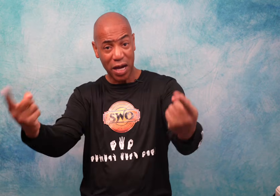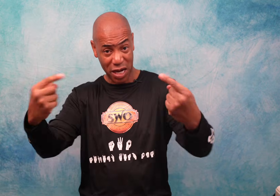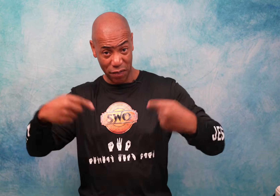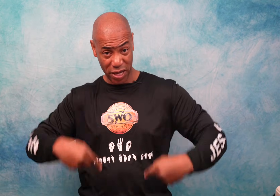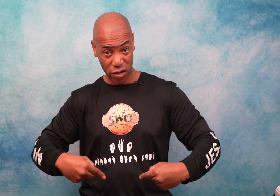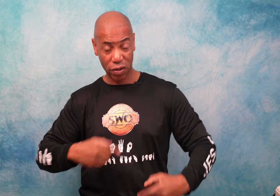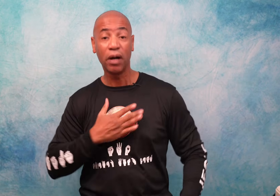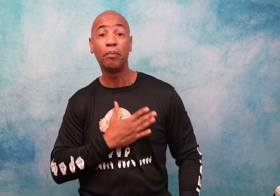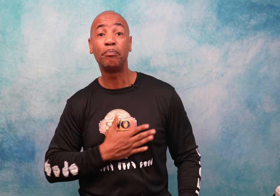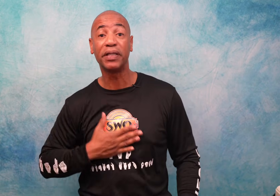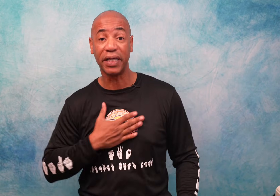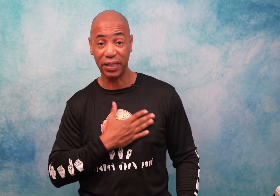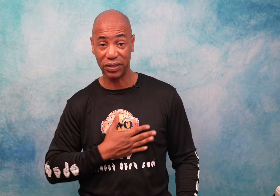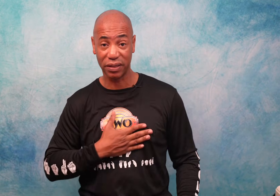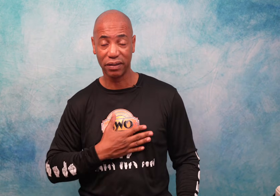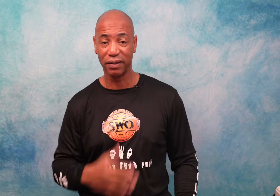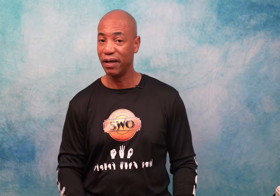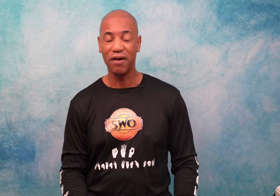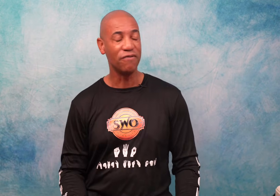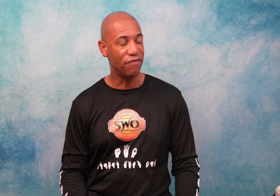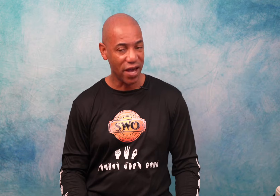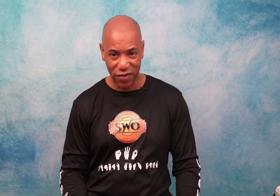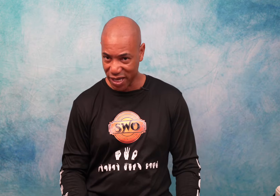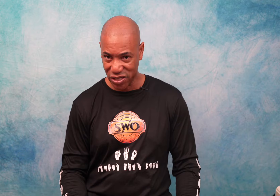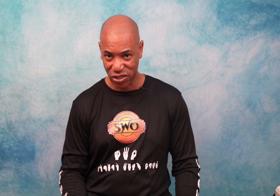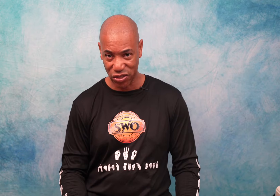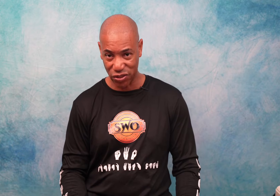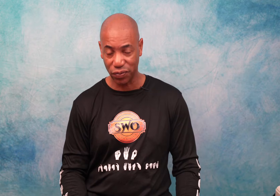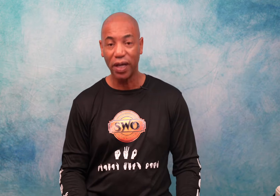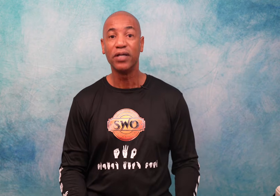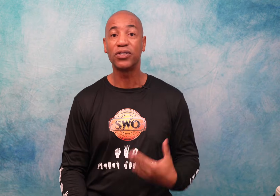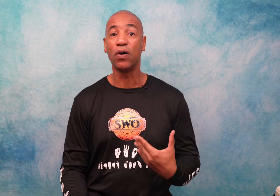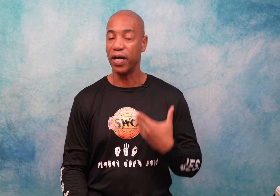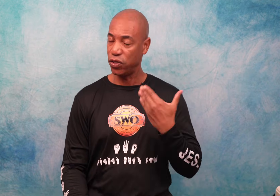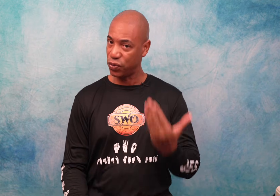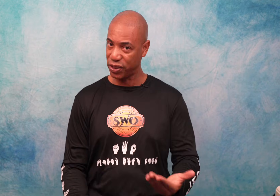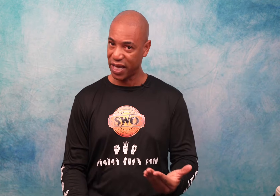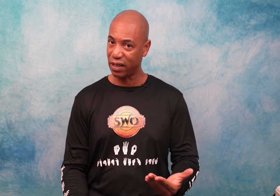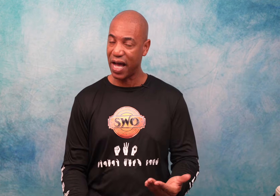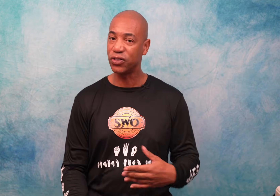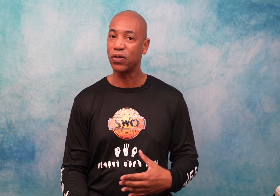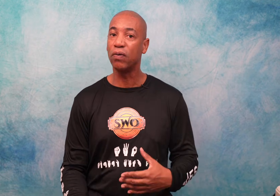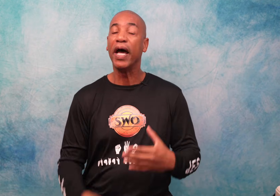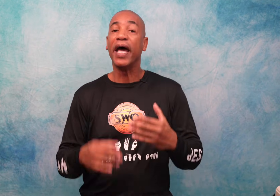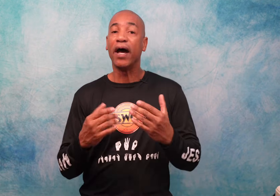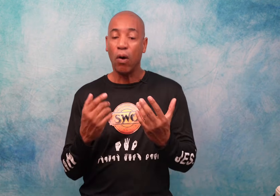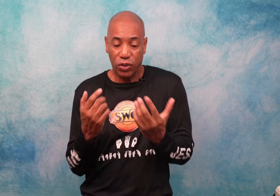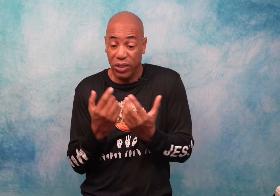Come here, please. Very easy to do. So, and you will see that a lot. So, to